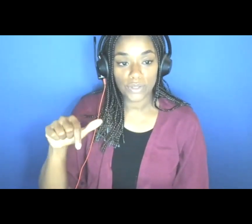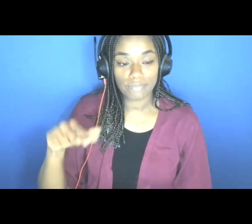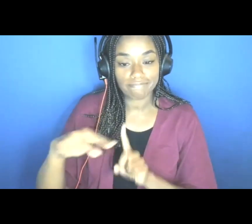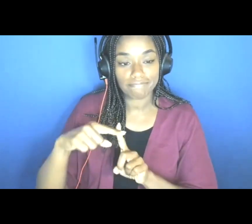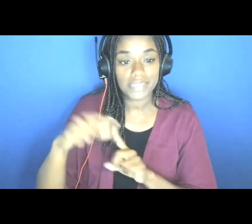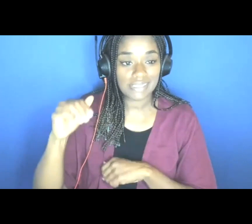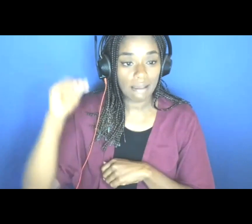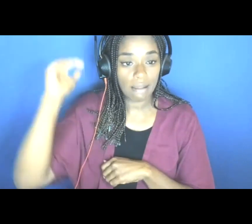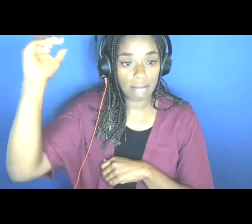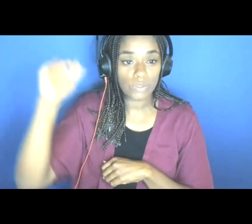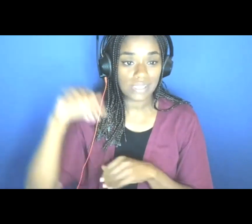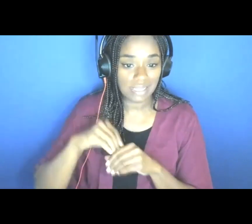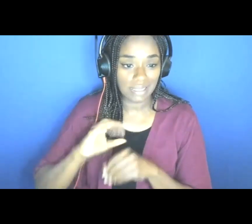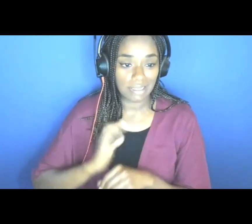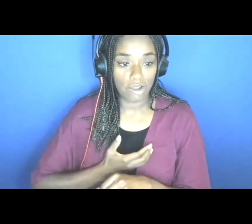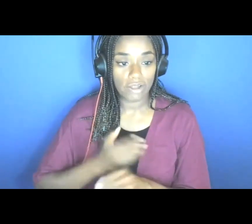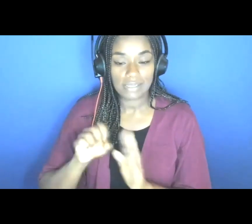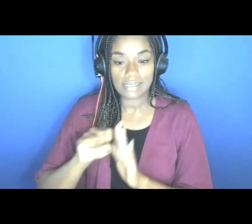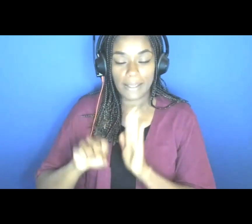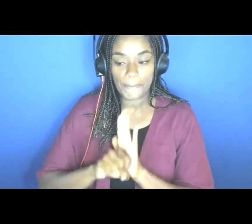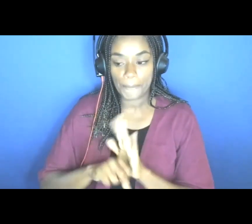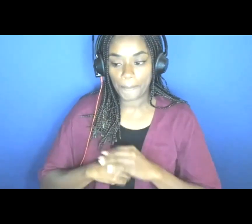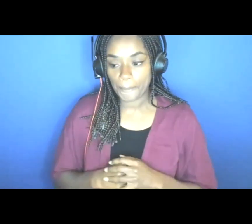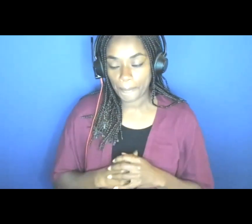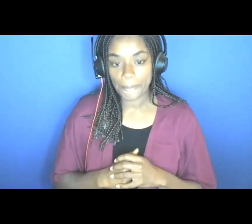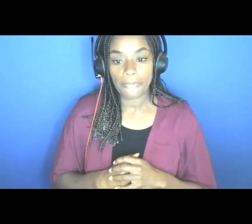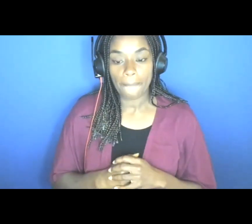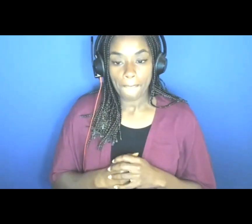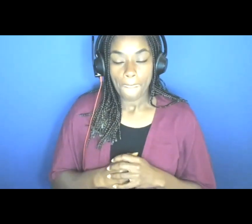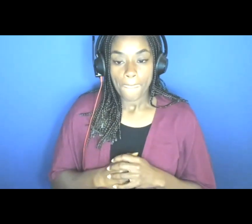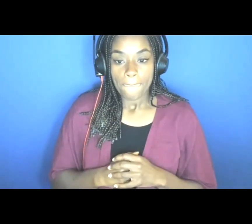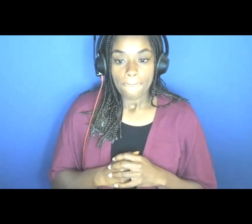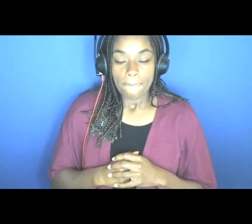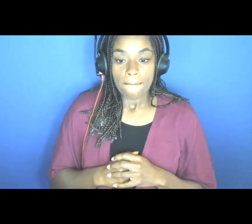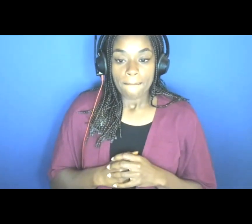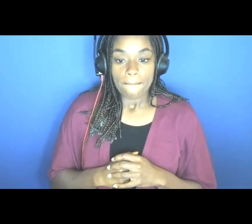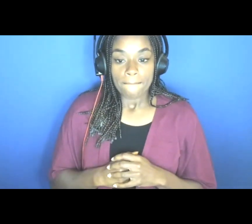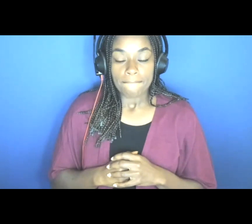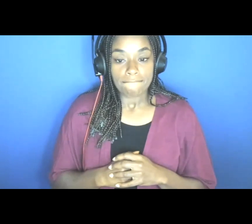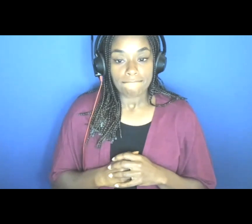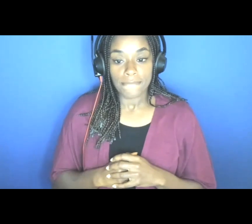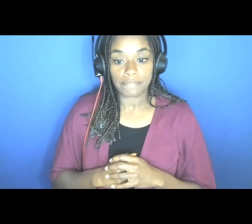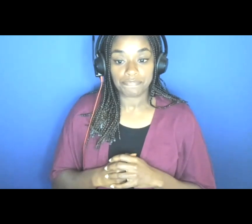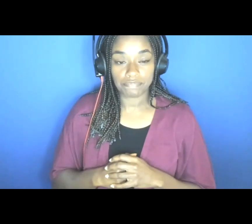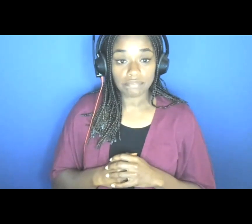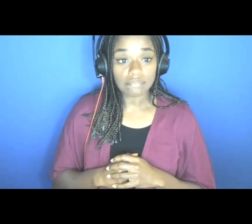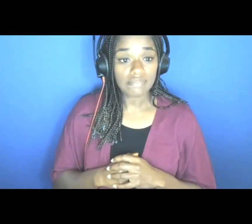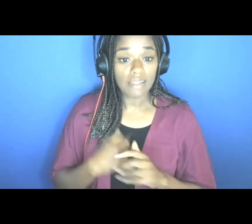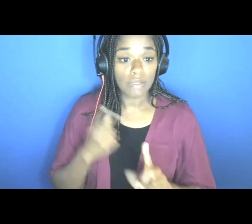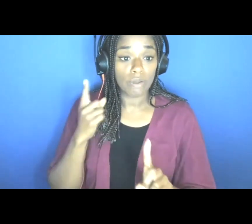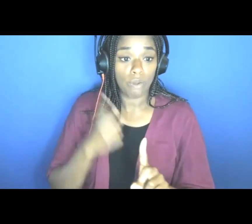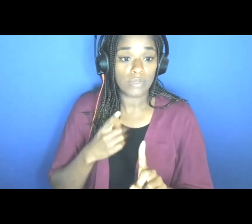our state. You know, one of the goals of my whole working life